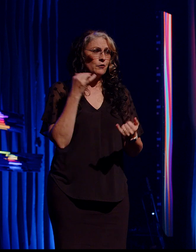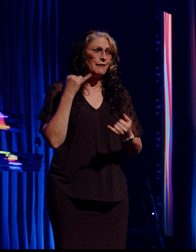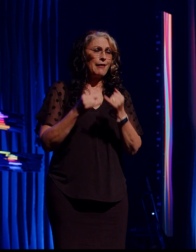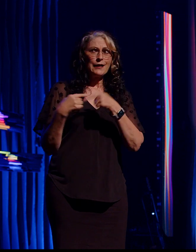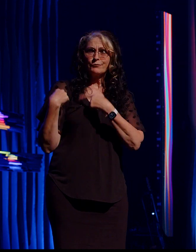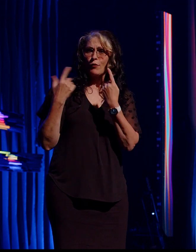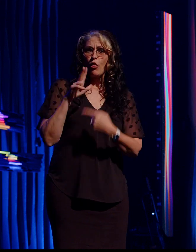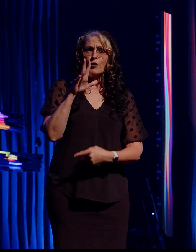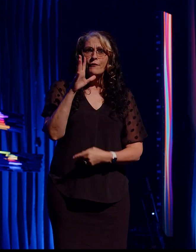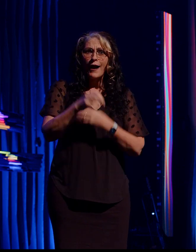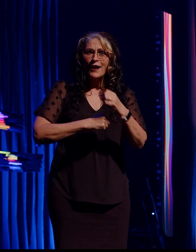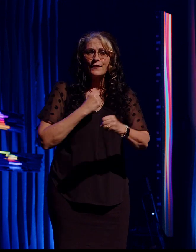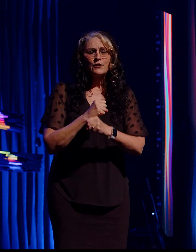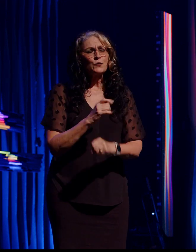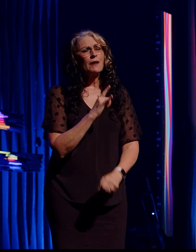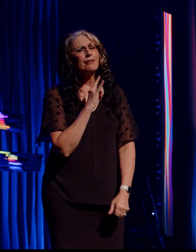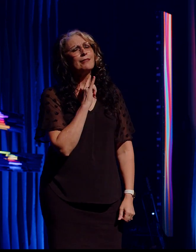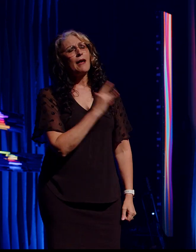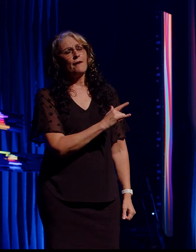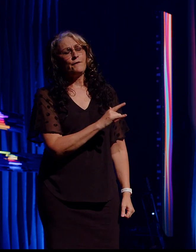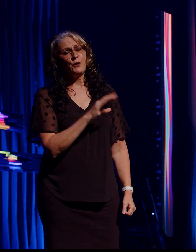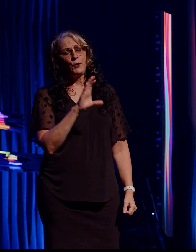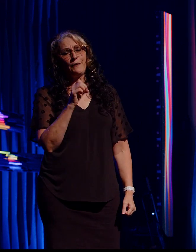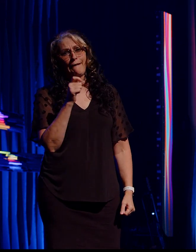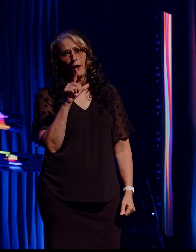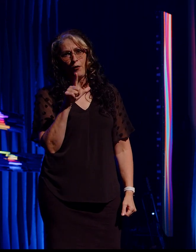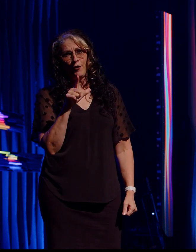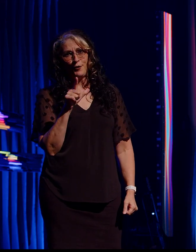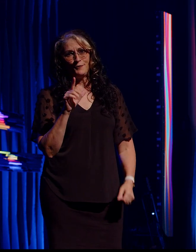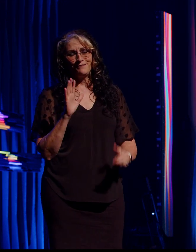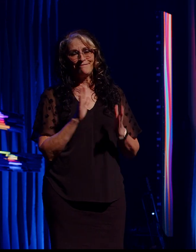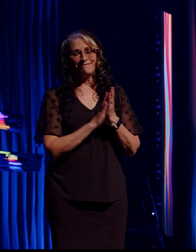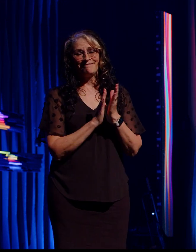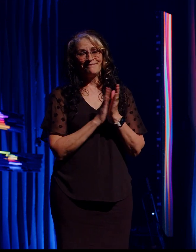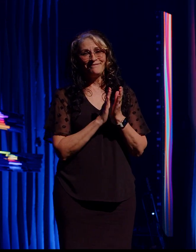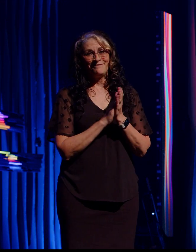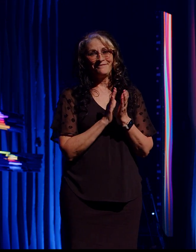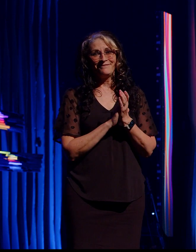years. Well, we love you, Carol. Thank you. Thank you very much.